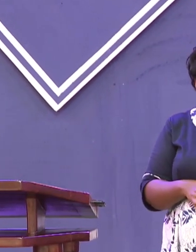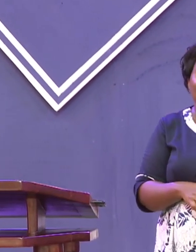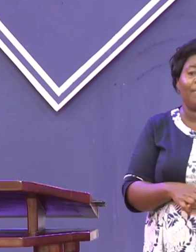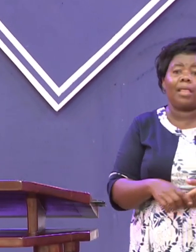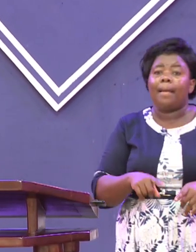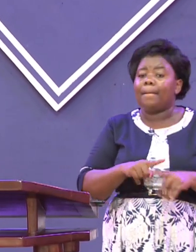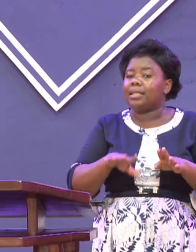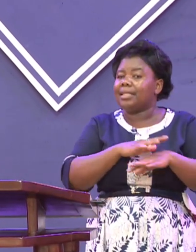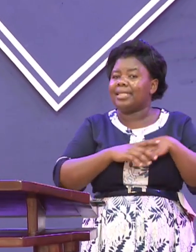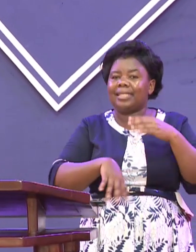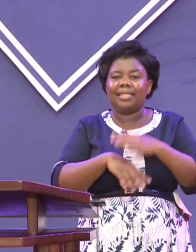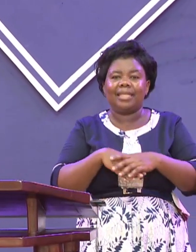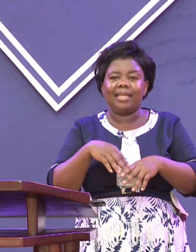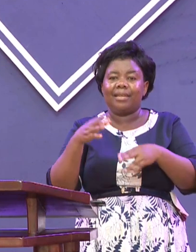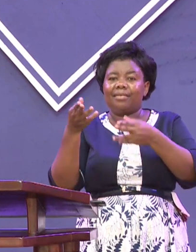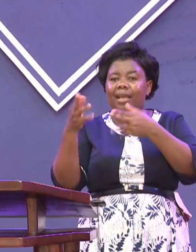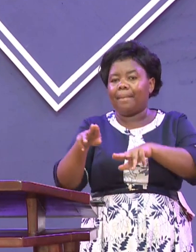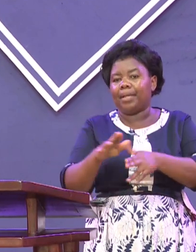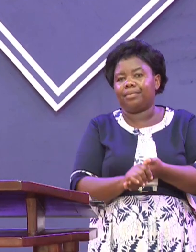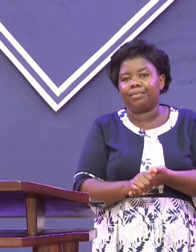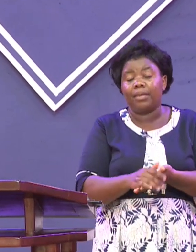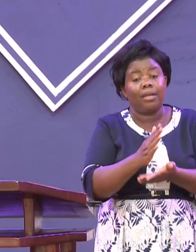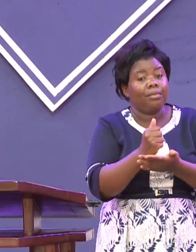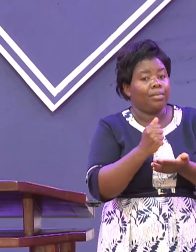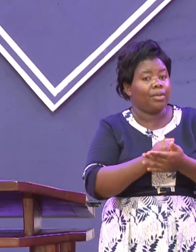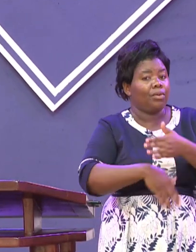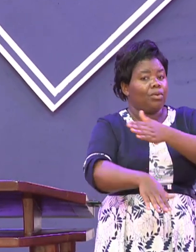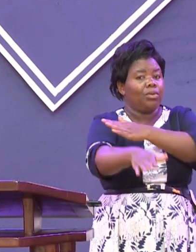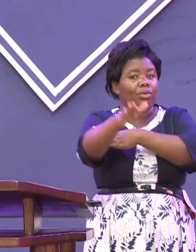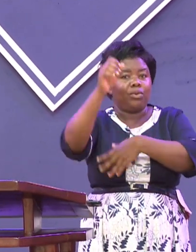Naye tekyasoboka. But it was not possible. Kubanga Katonda yali